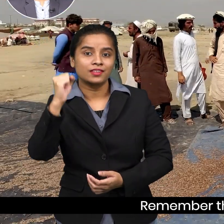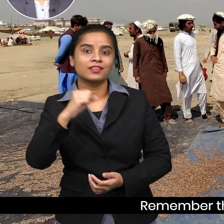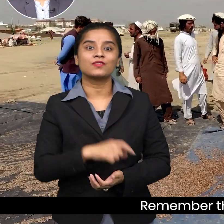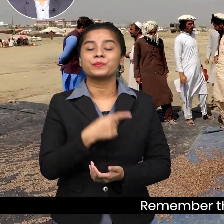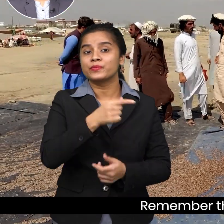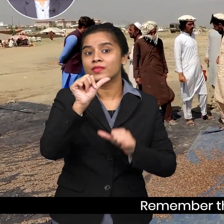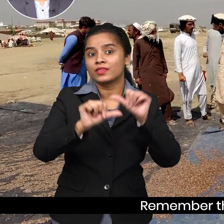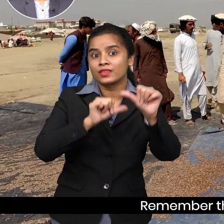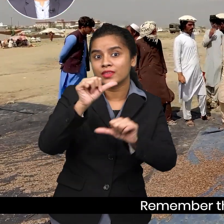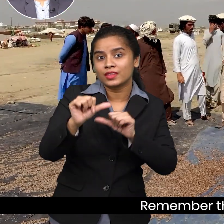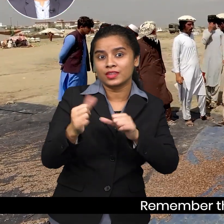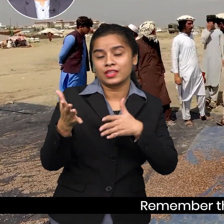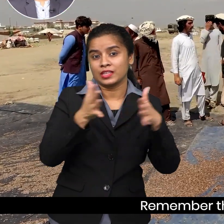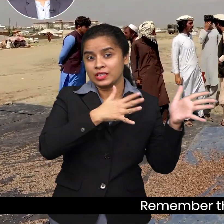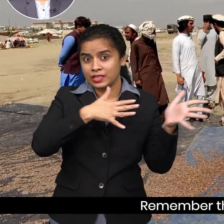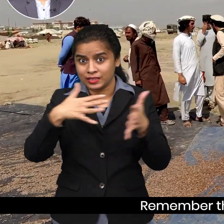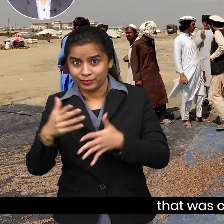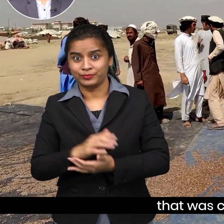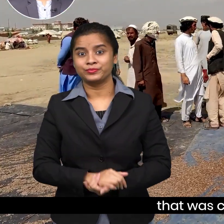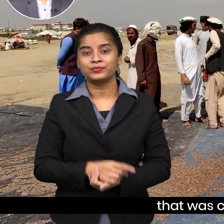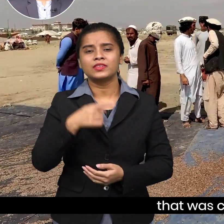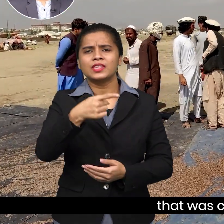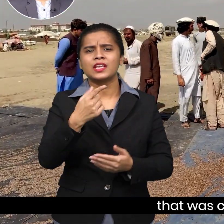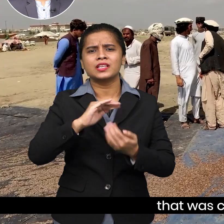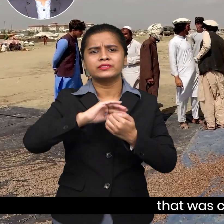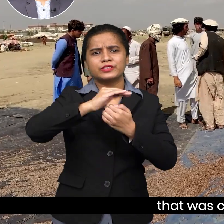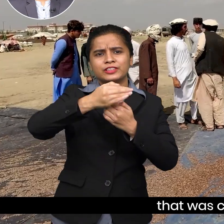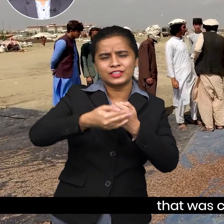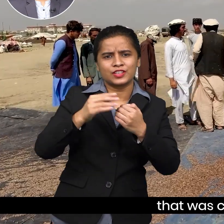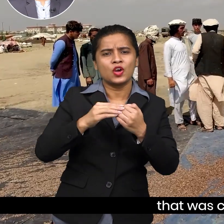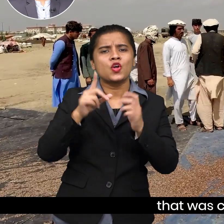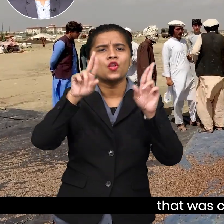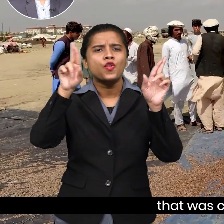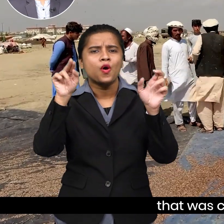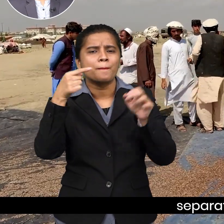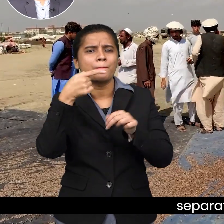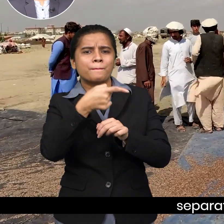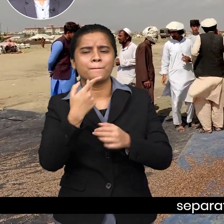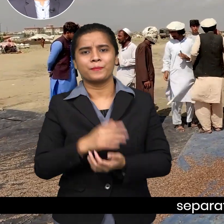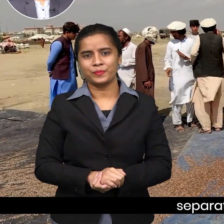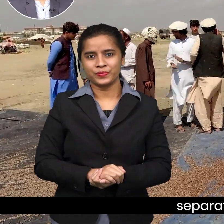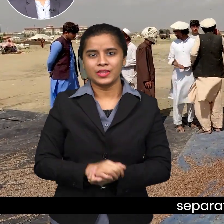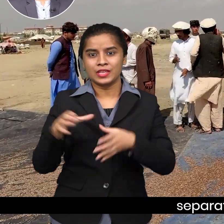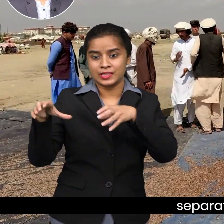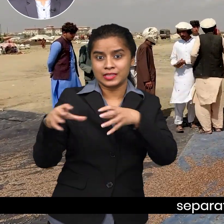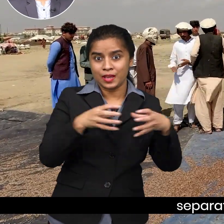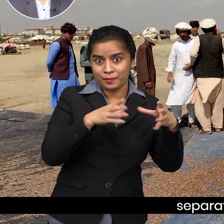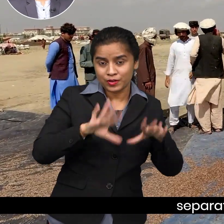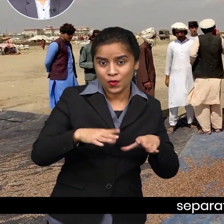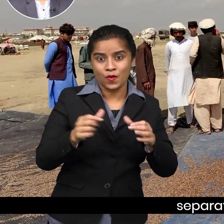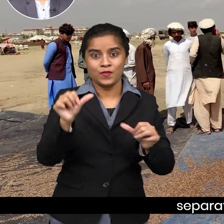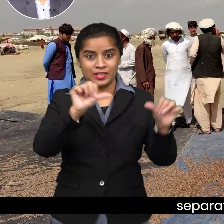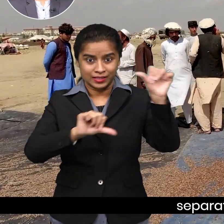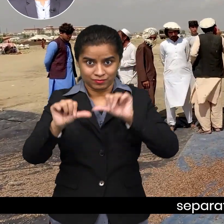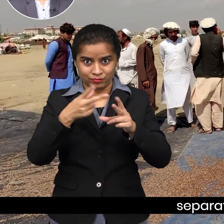Remember the process of winnowing that was covered in the topic of separation of